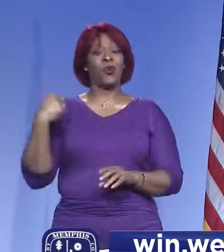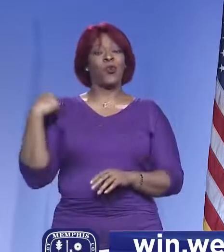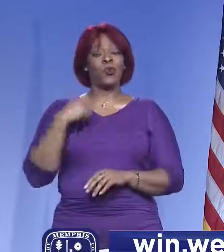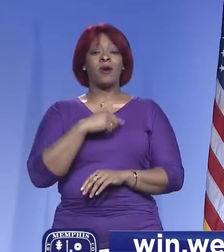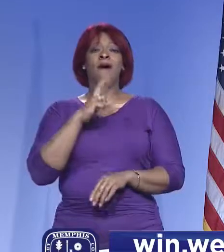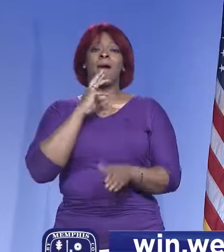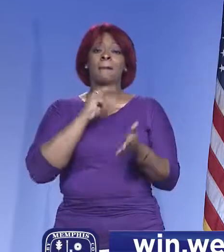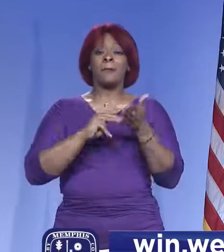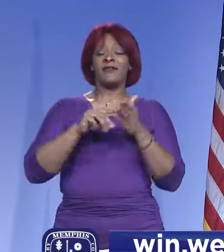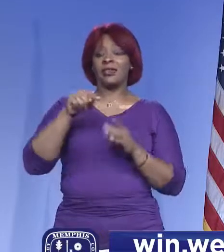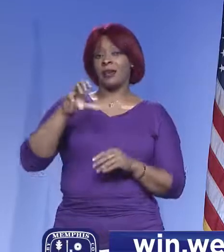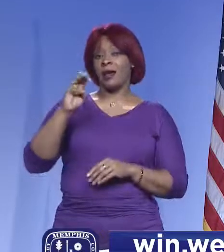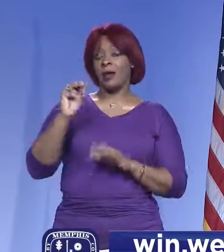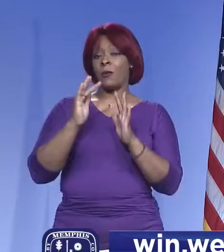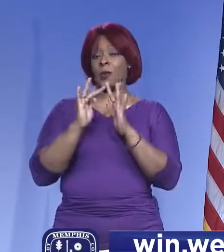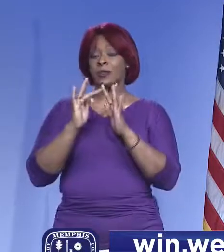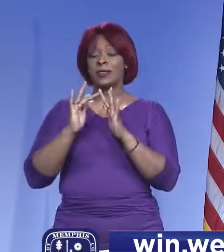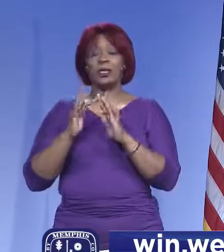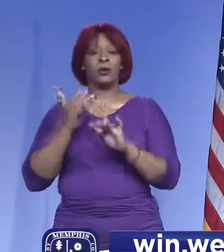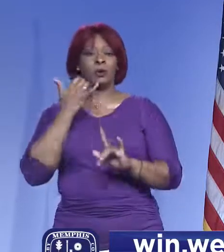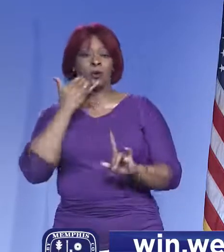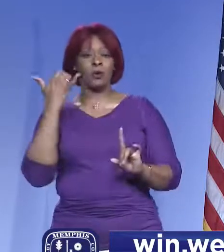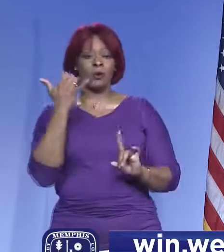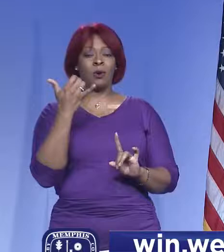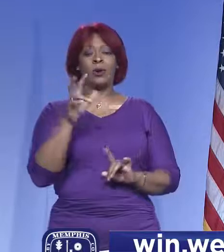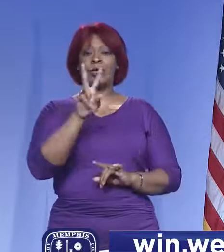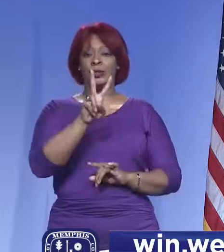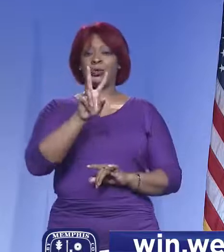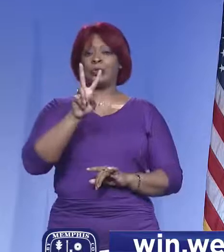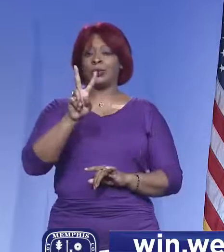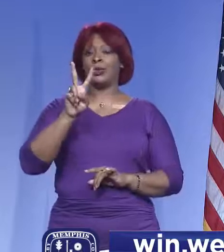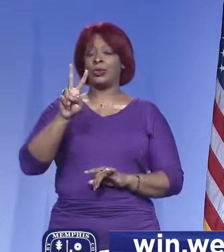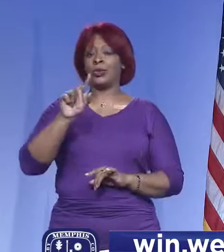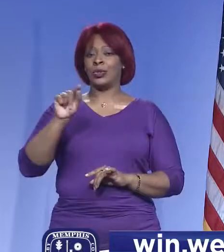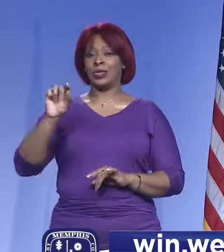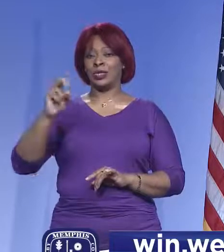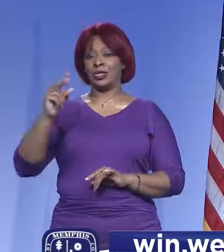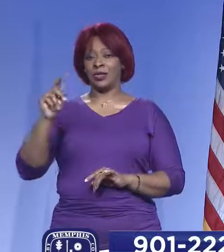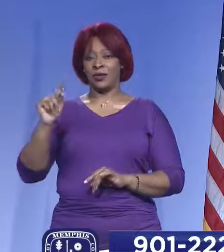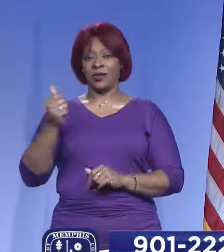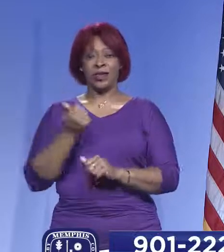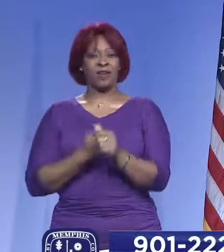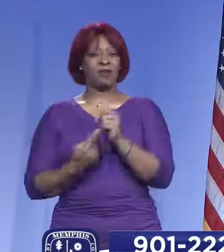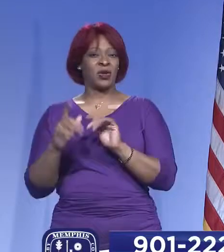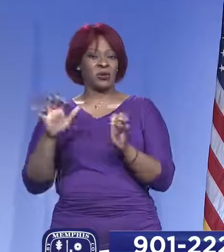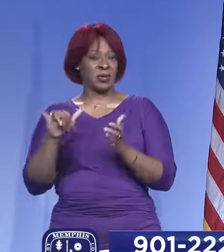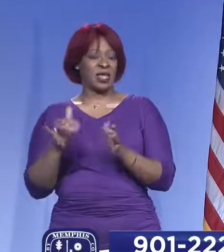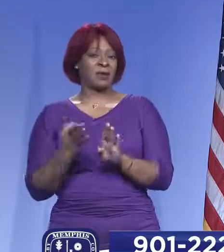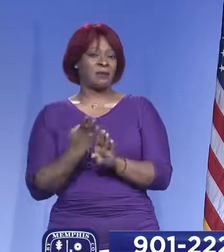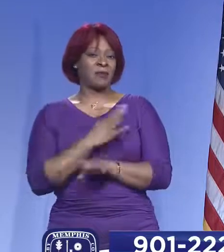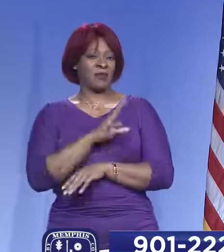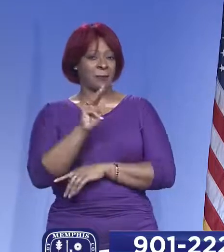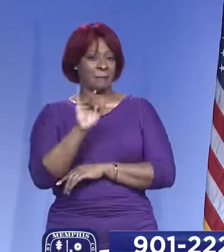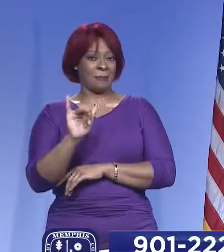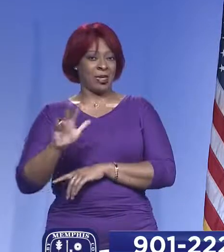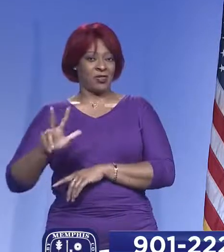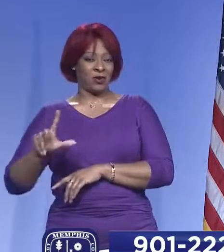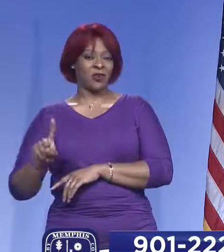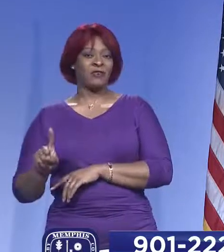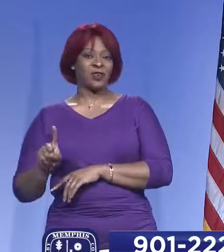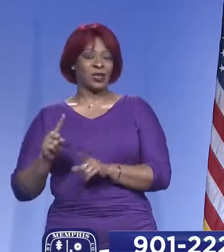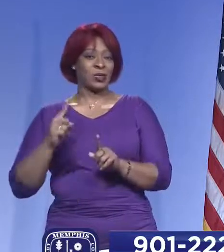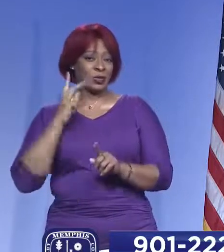website. You can call in to 222-SHOT, but I need everybody to do that before May 31st.